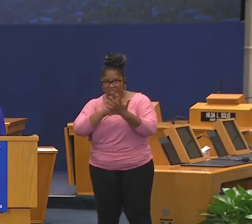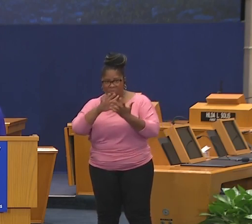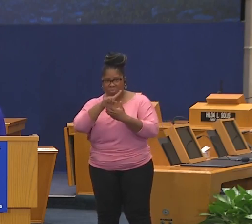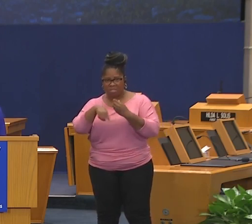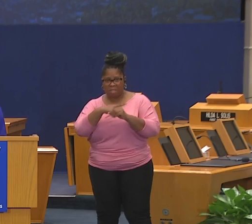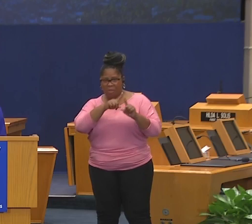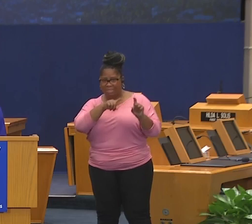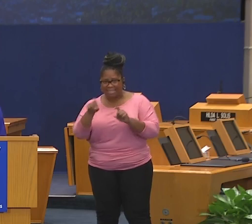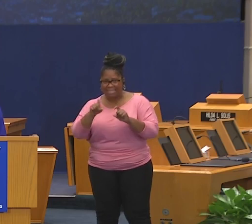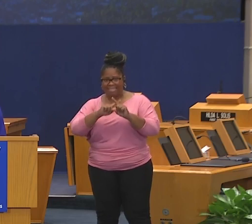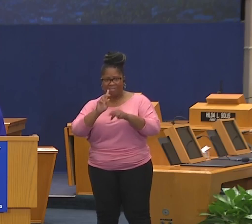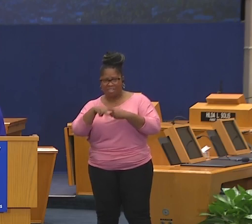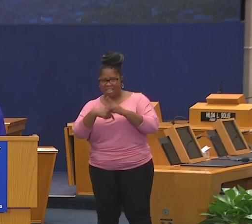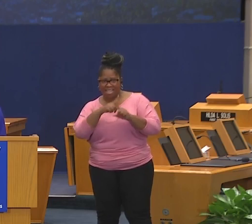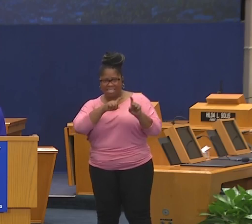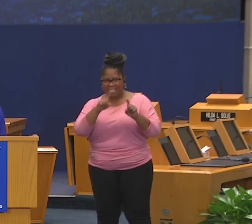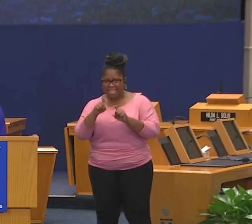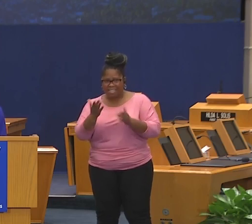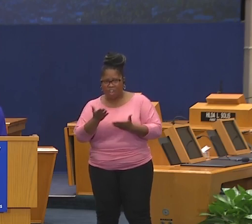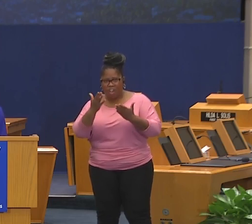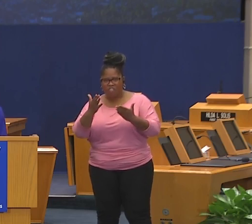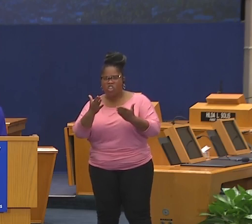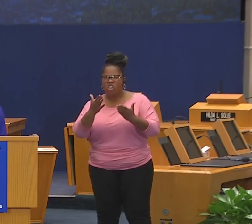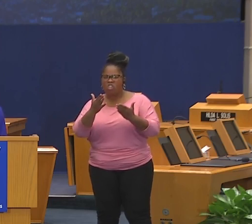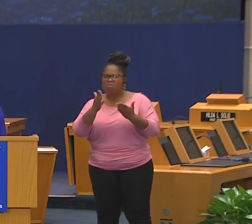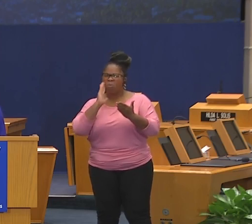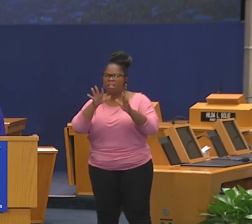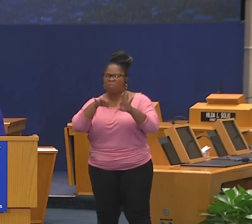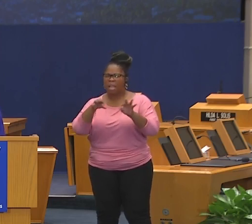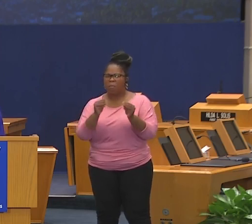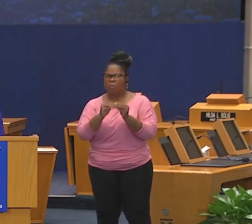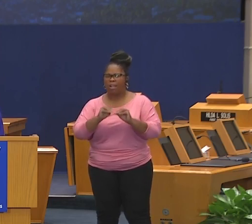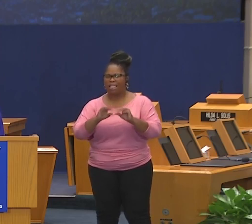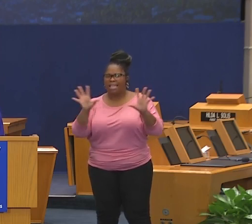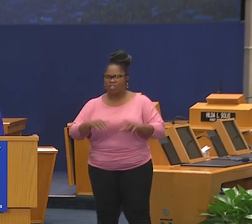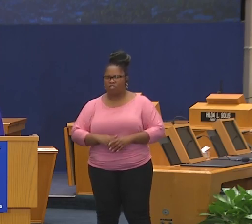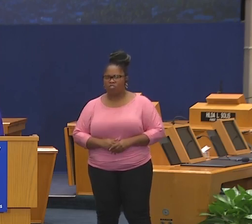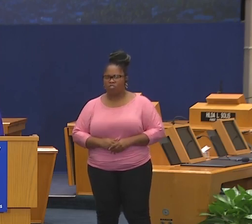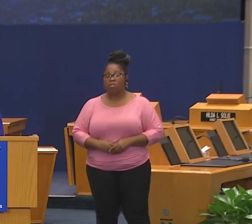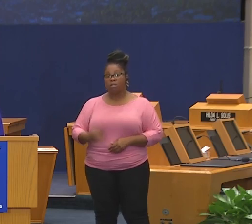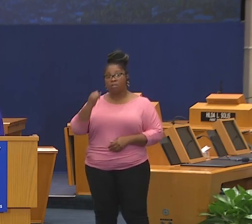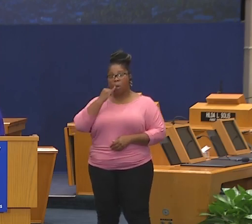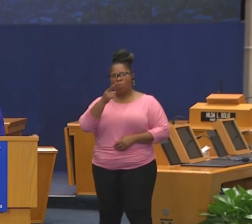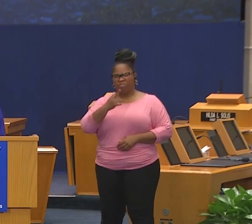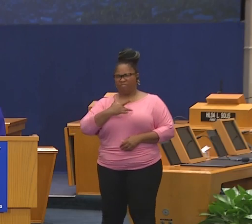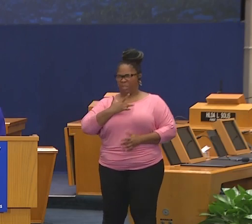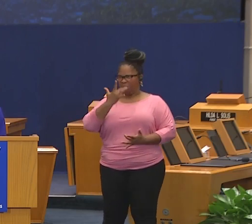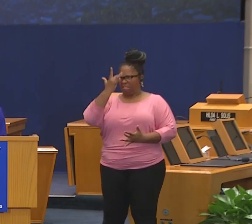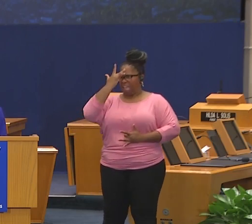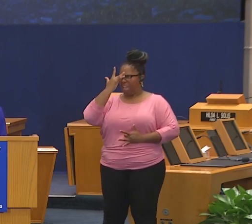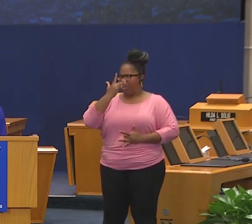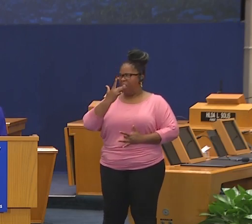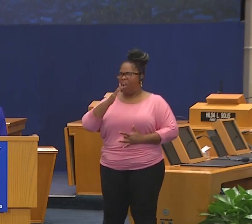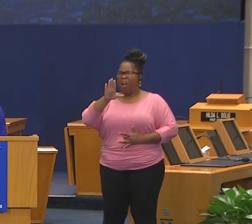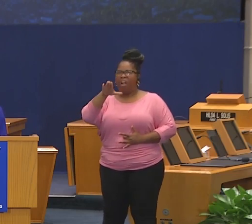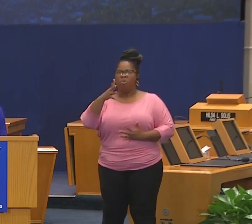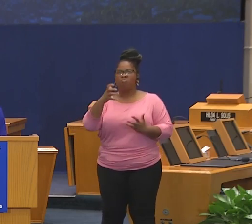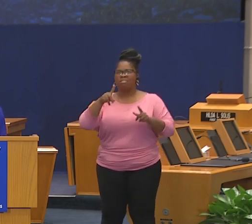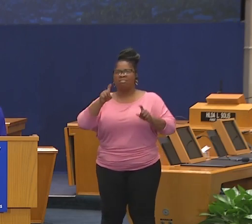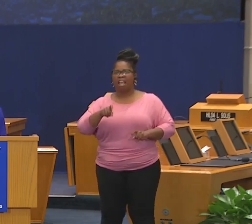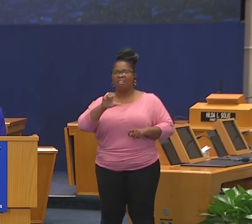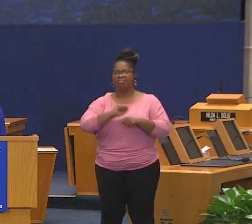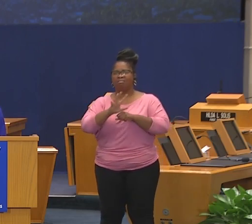different kinds of tests that we're all hearing about. If you're having symptoms and you want to be tested for COVID-19, you